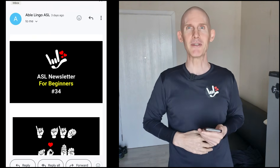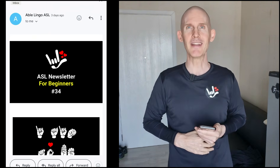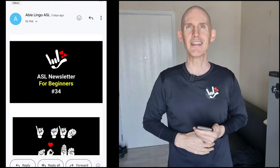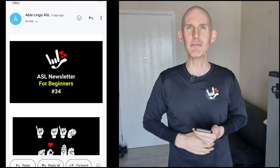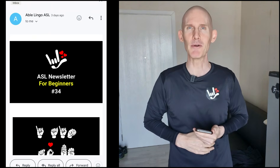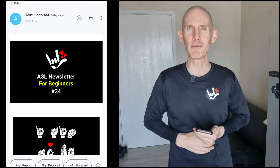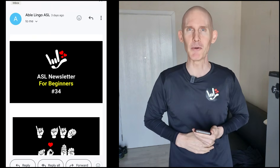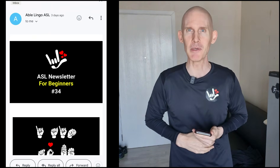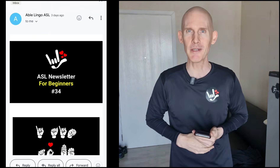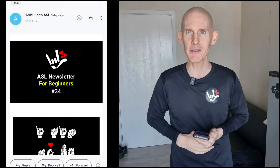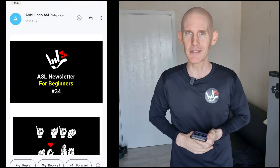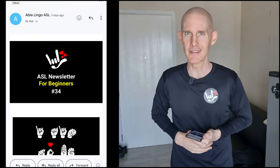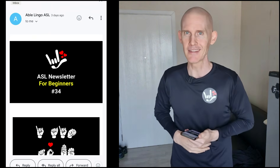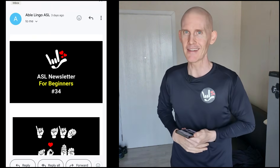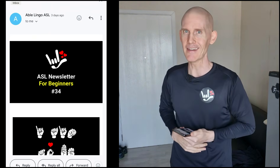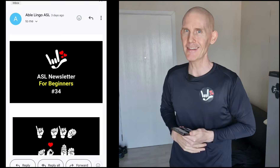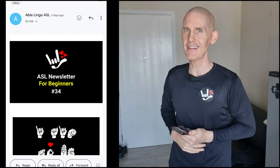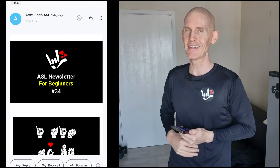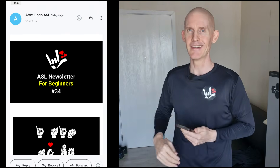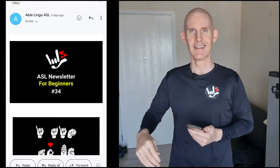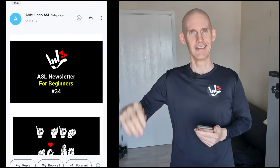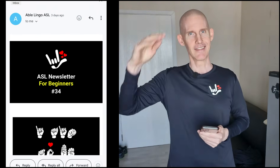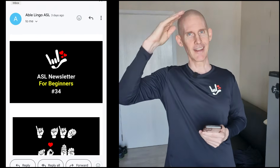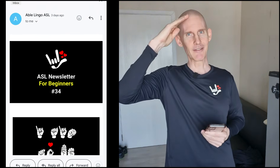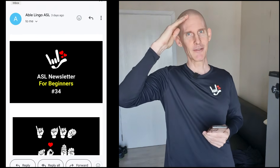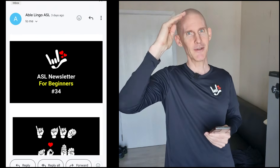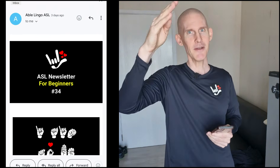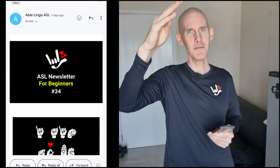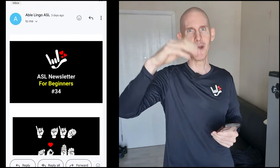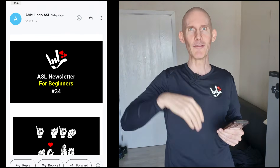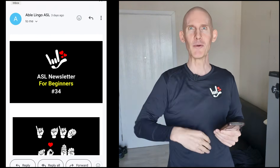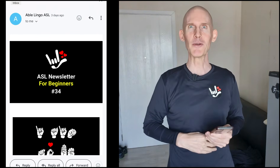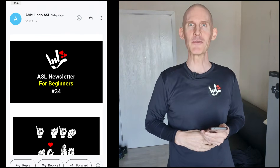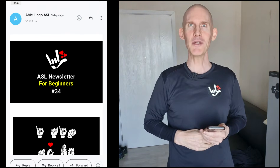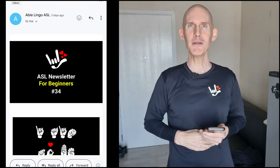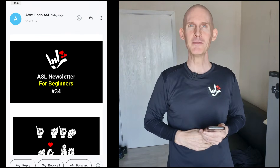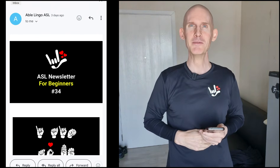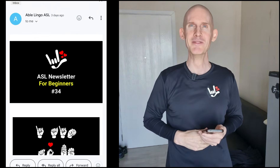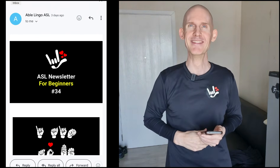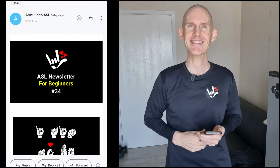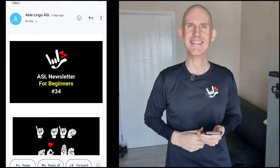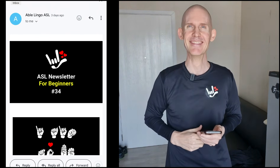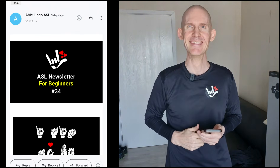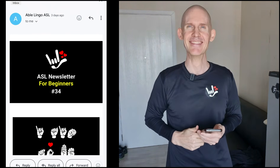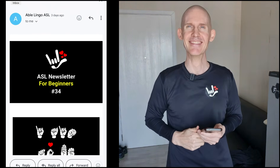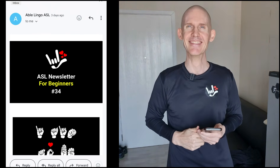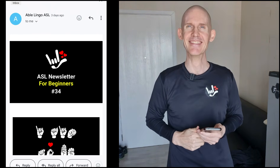out ASL Daily Email for Beginners. All right, thanks for your time. Have a wonderful day.